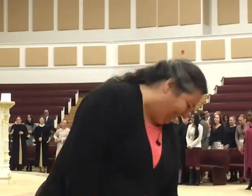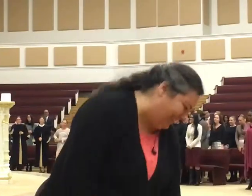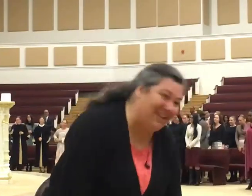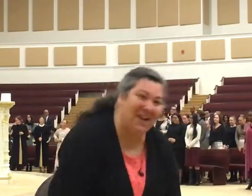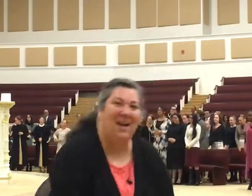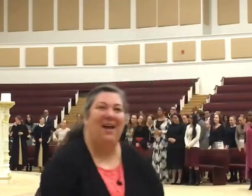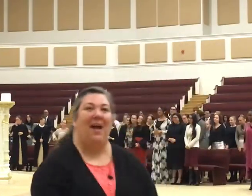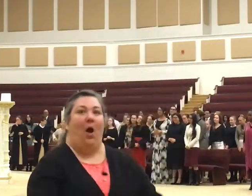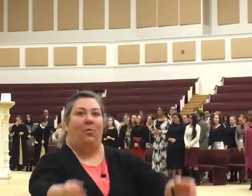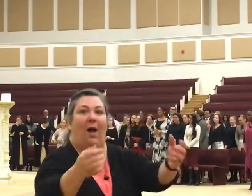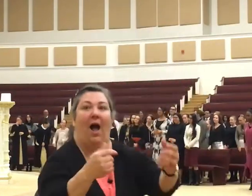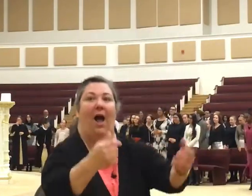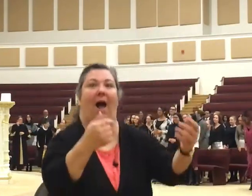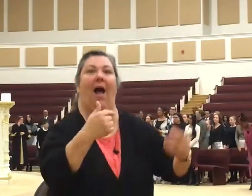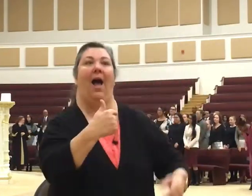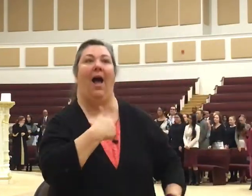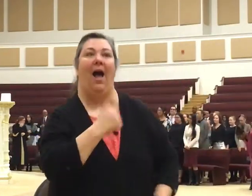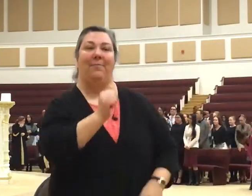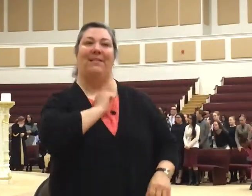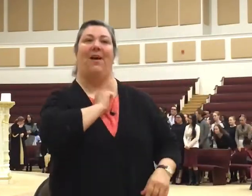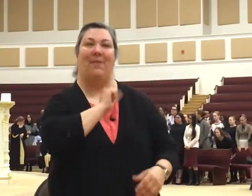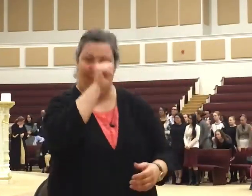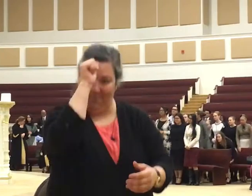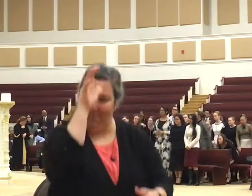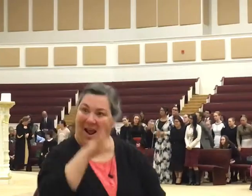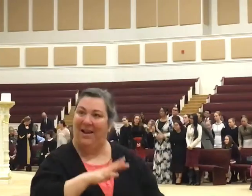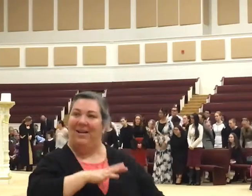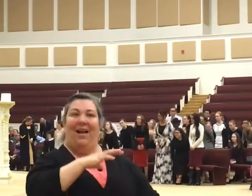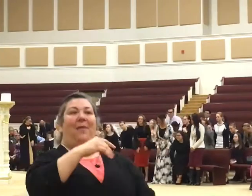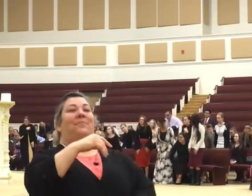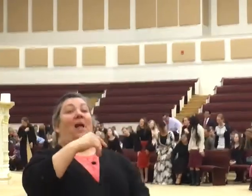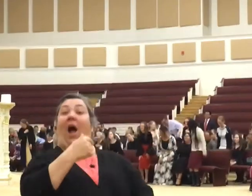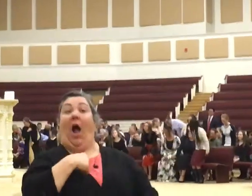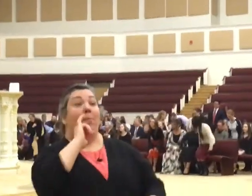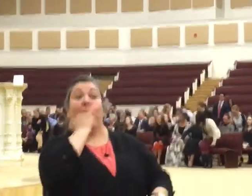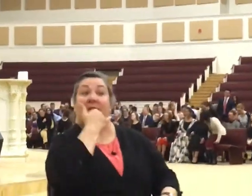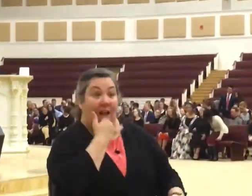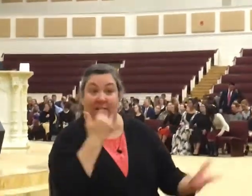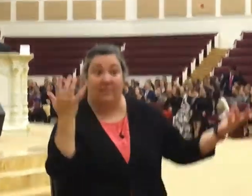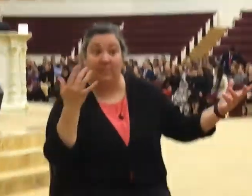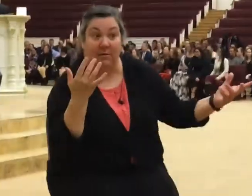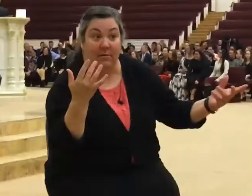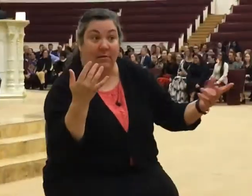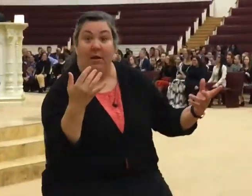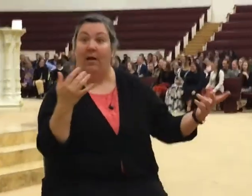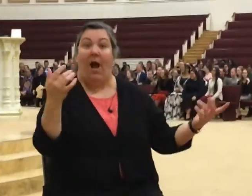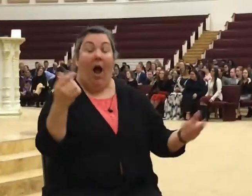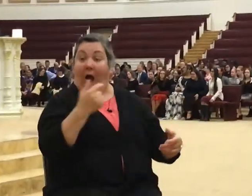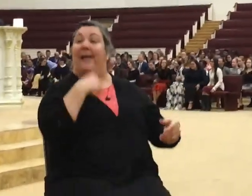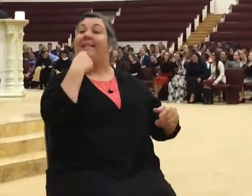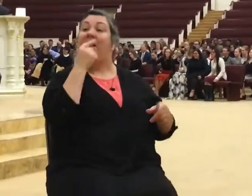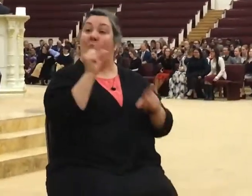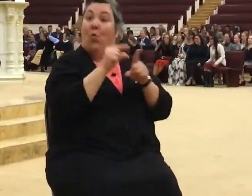You know what? I'm a man. And I say stuff wrong, like hysterical, when I should have said historical.